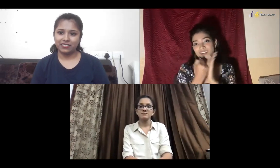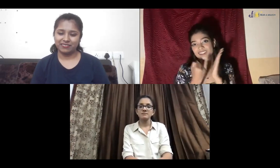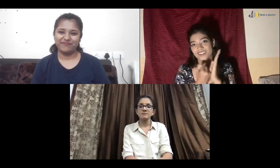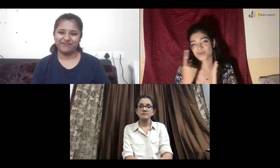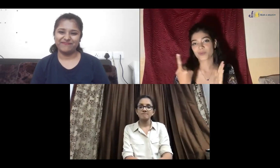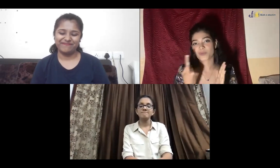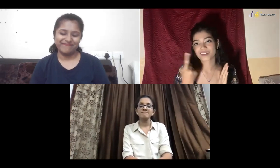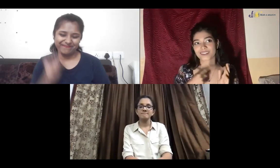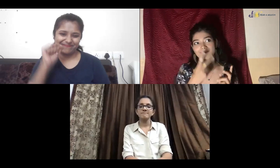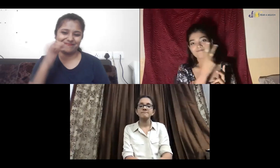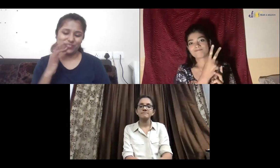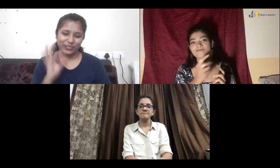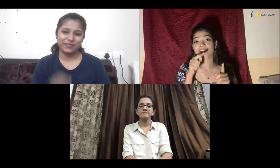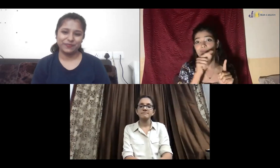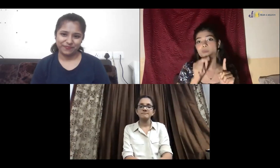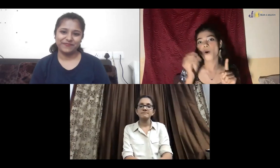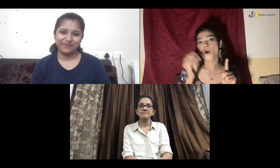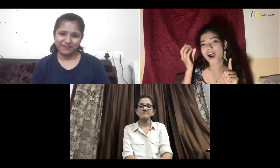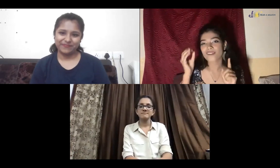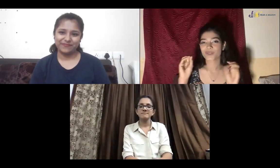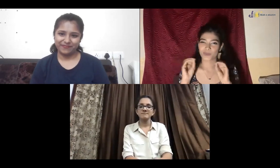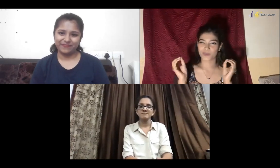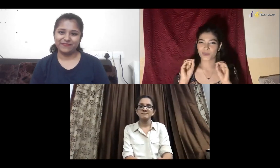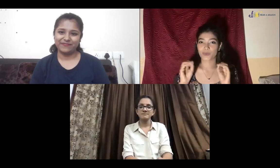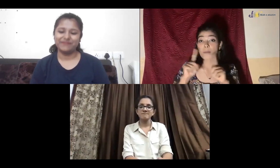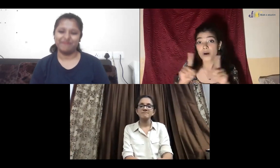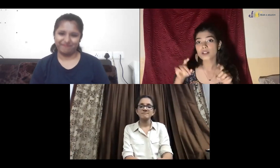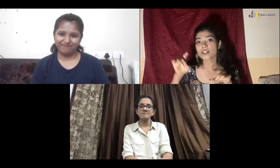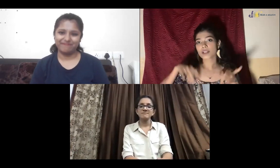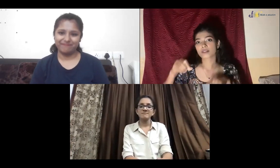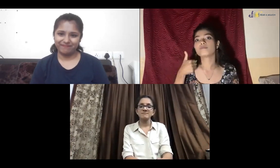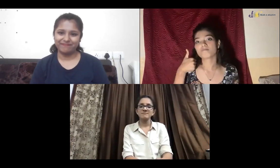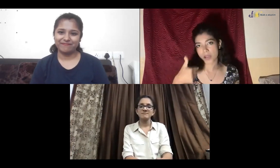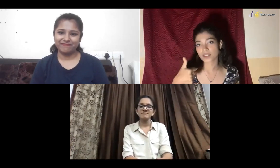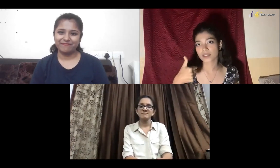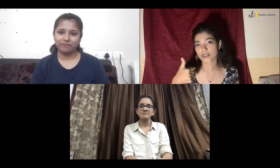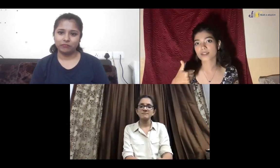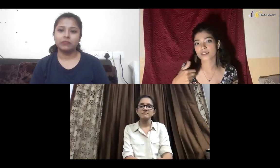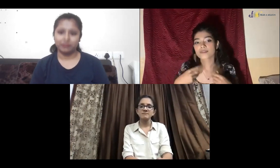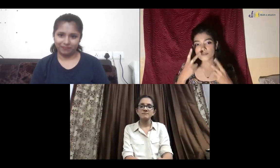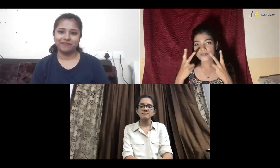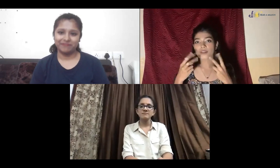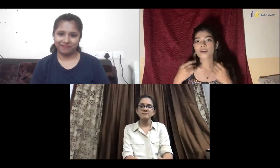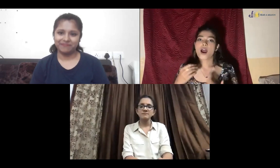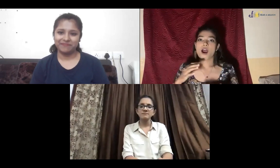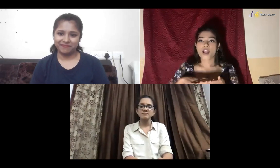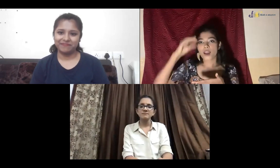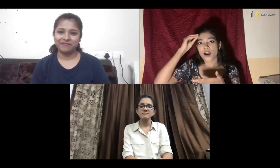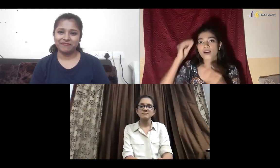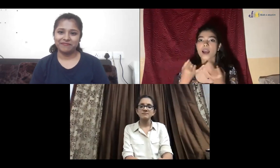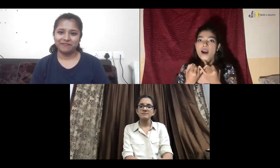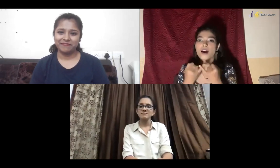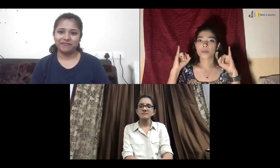a lot of people in the women living in villages. They are facing a lot of challenges over there. But city, the situation